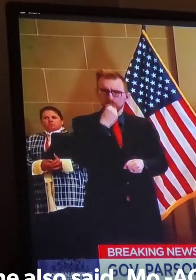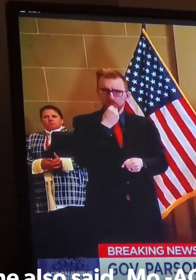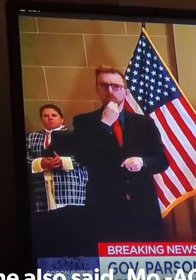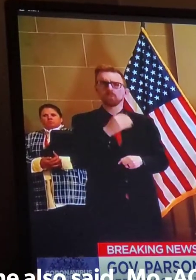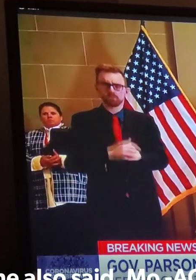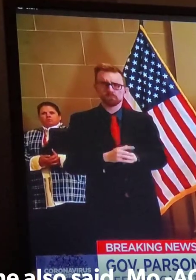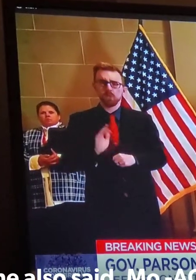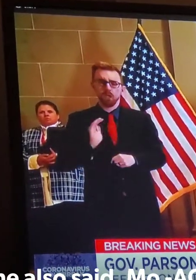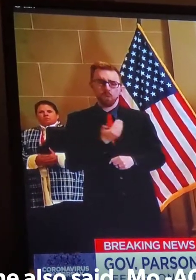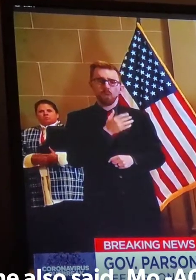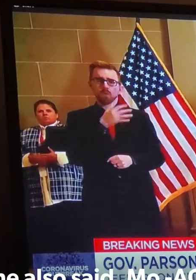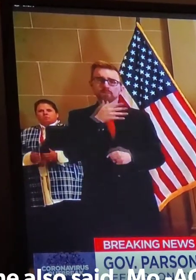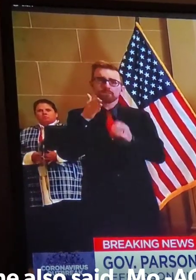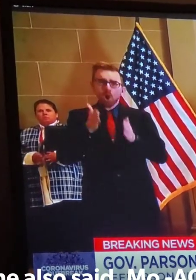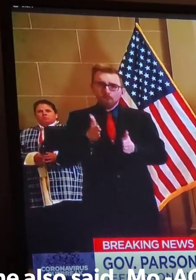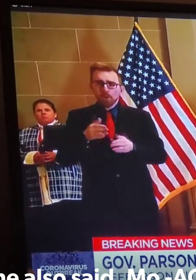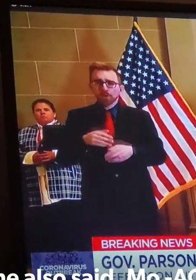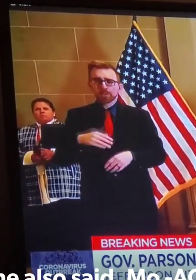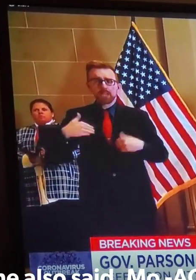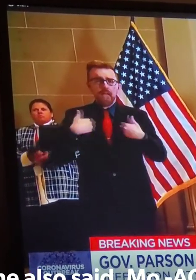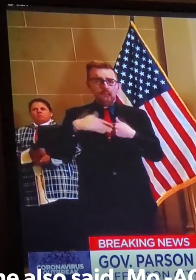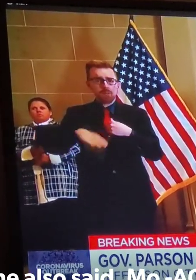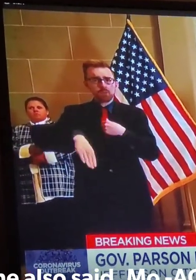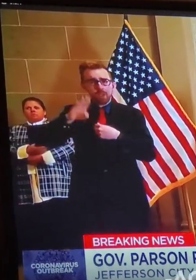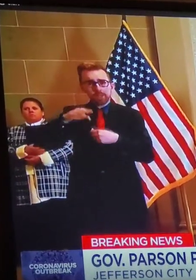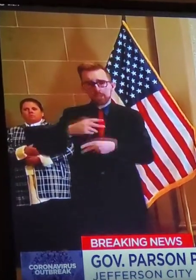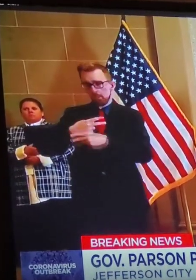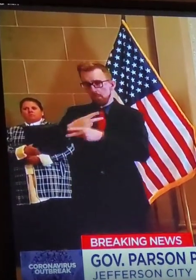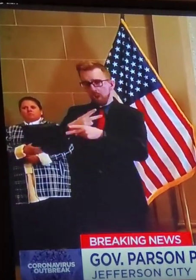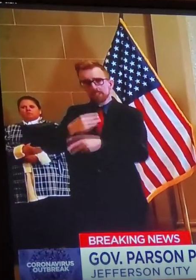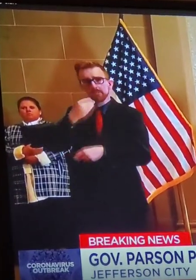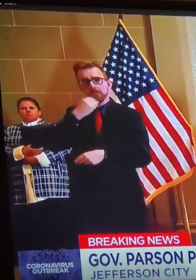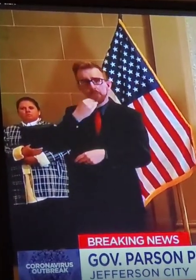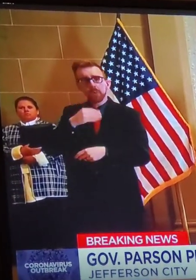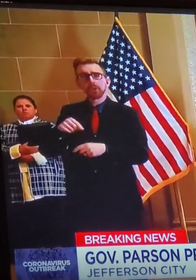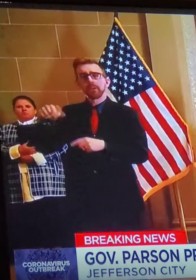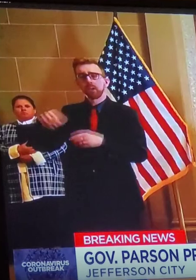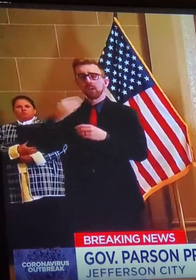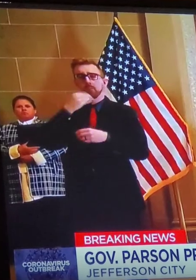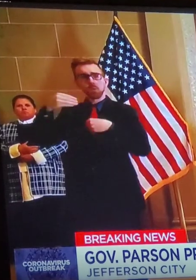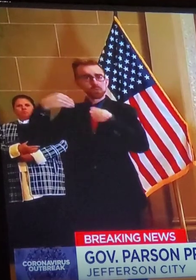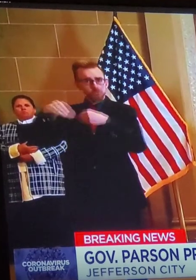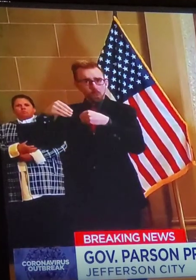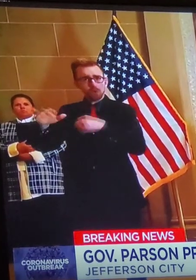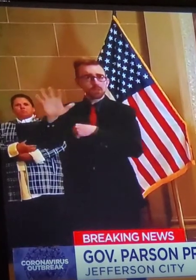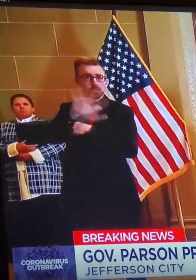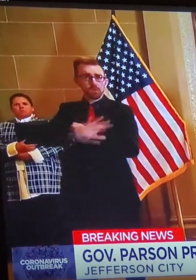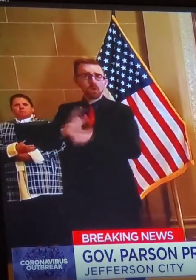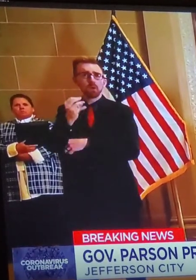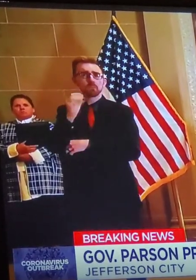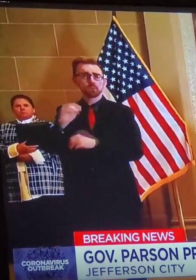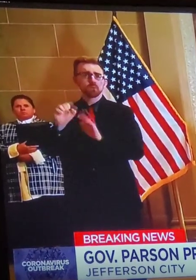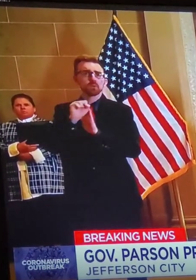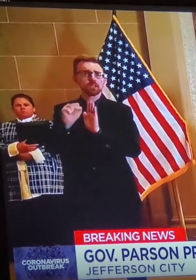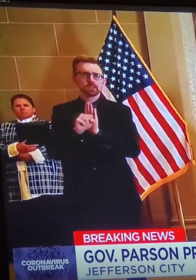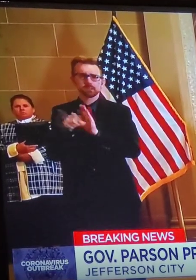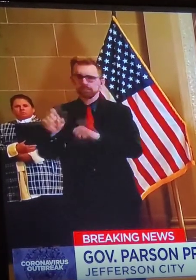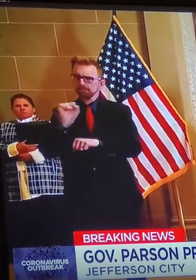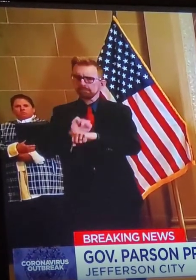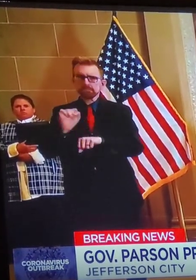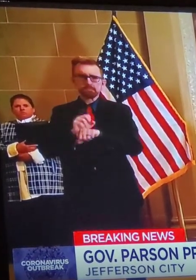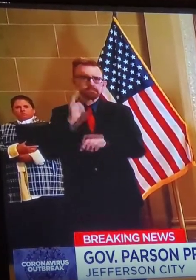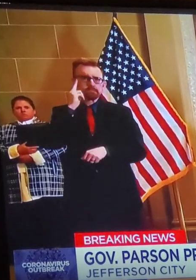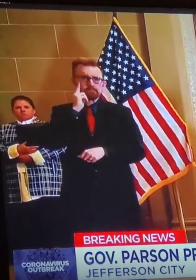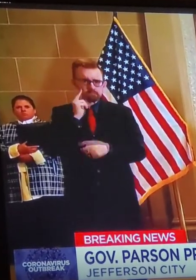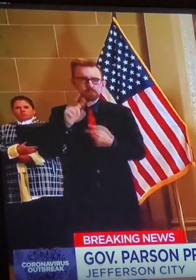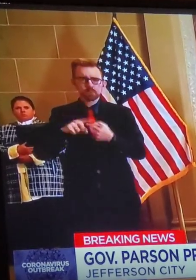farmers, ranchers, processors, manufacturers, and grocery stores across the state are working hard to